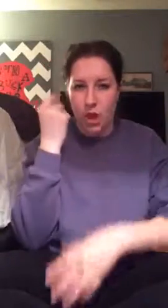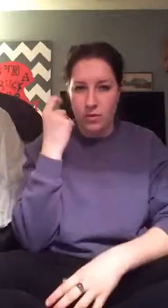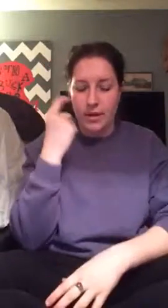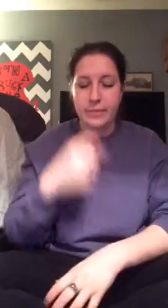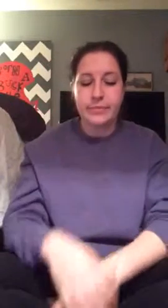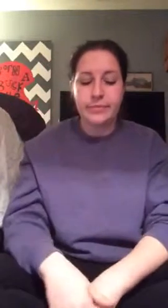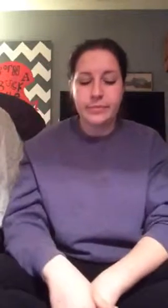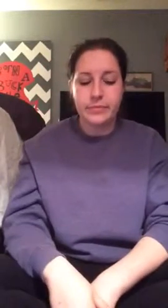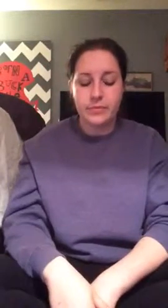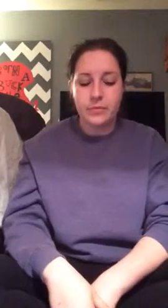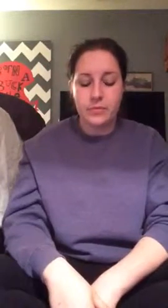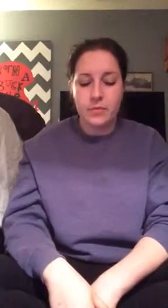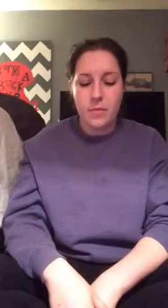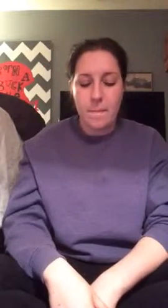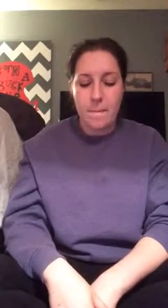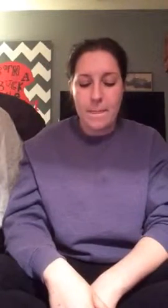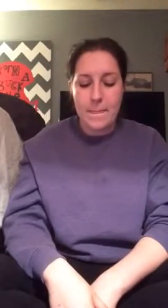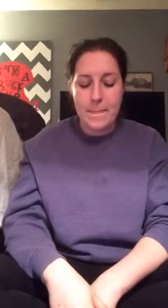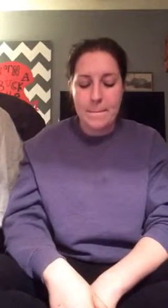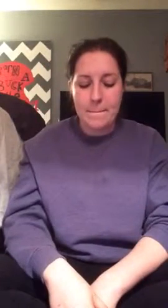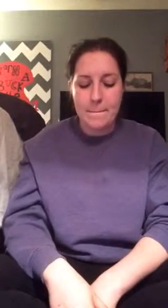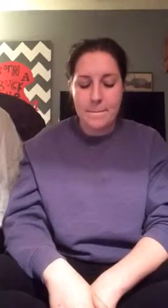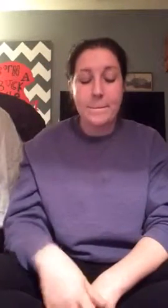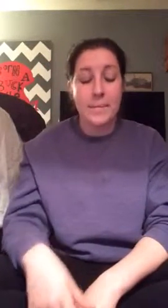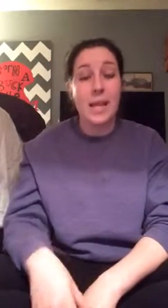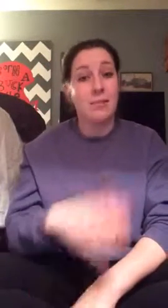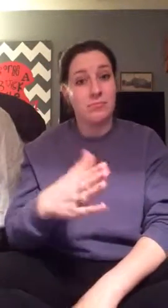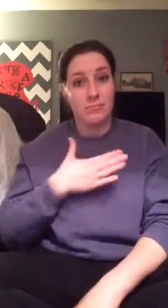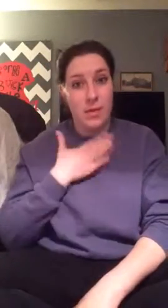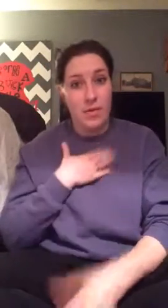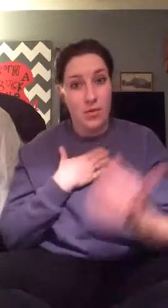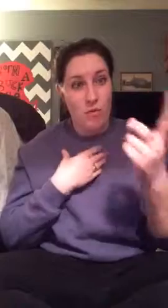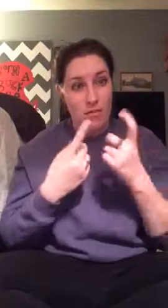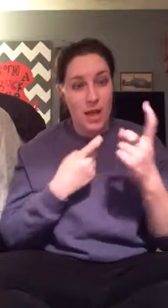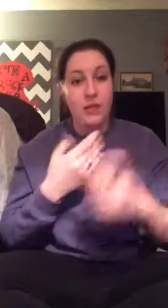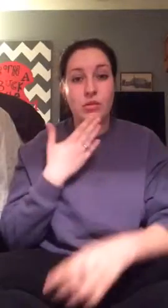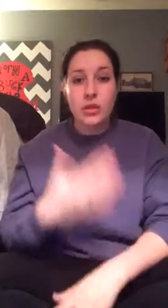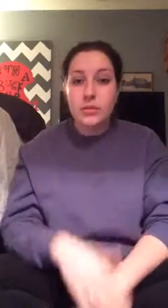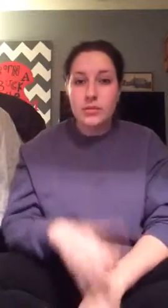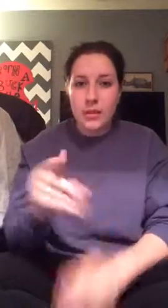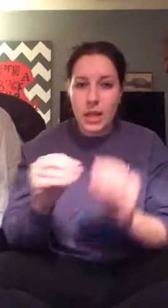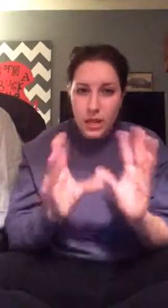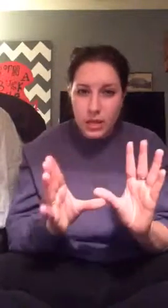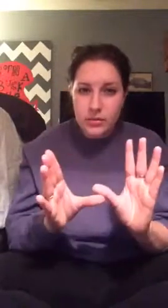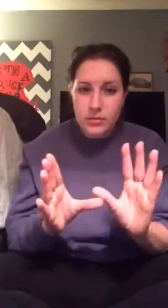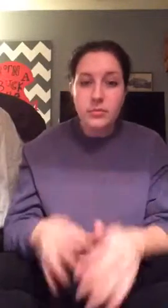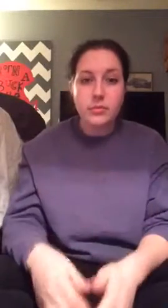because it's that integration that's interface. So I'm glad you asked that. Good. Is it clear? How are we doing?